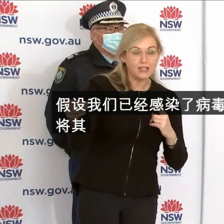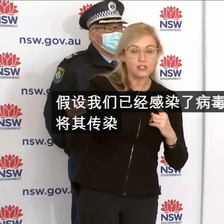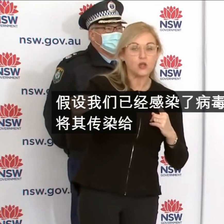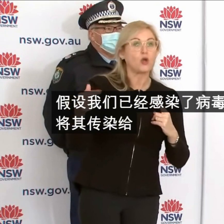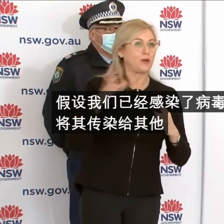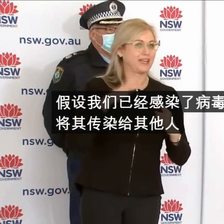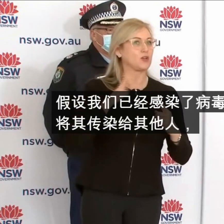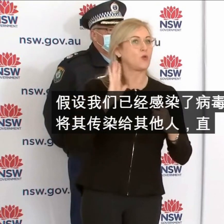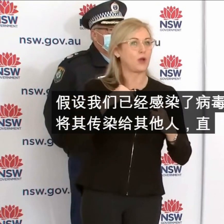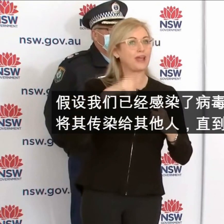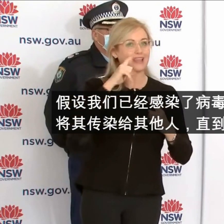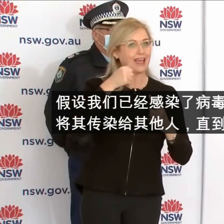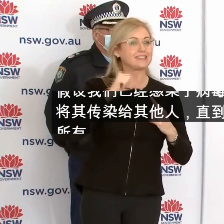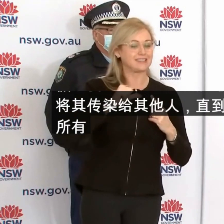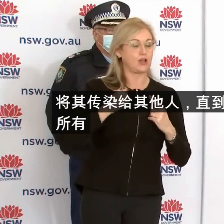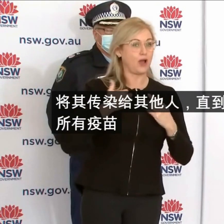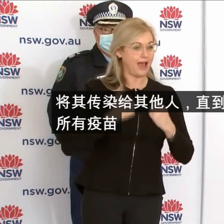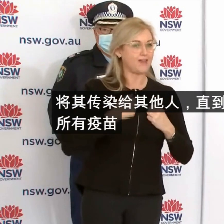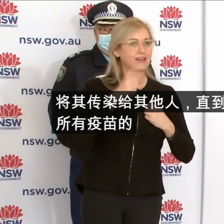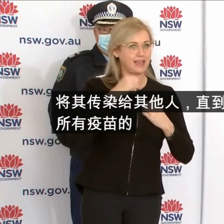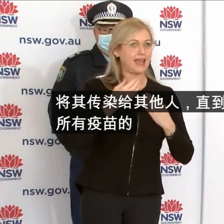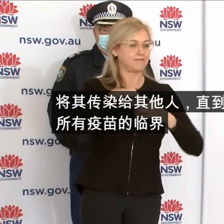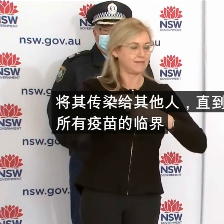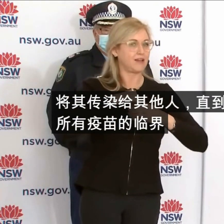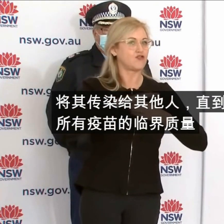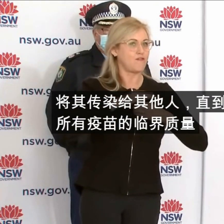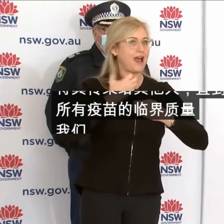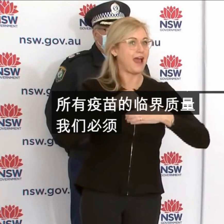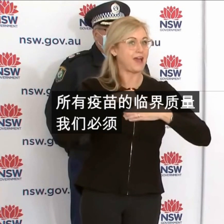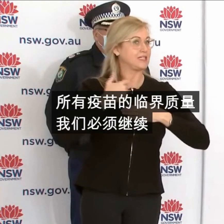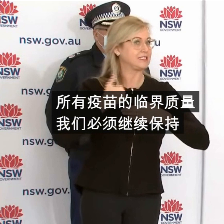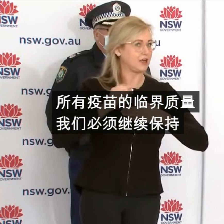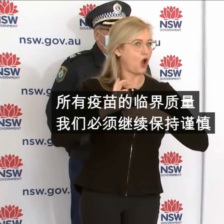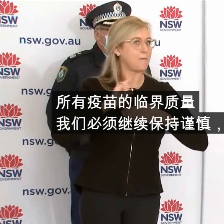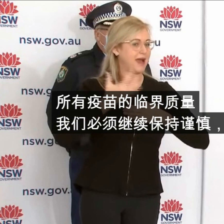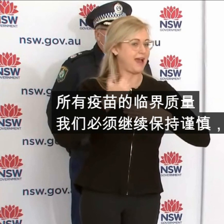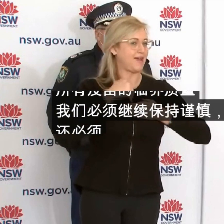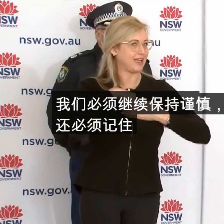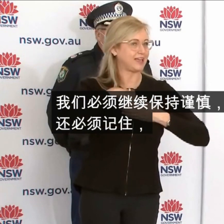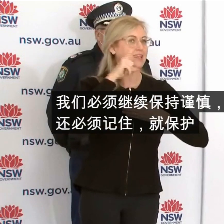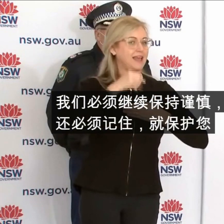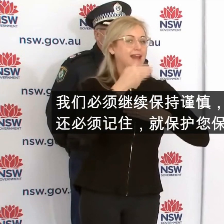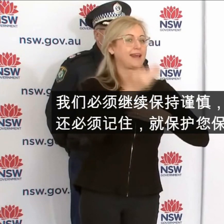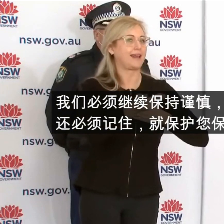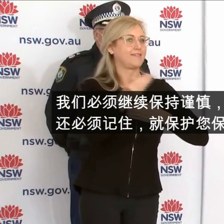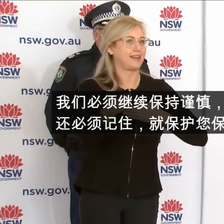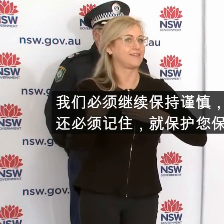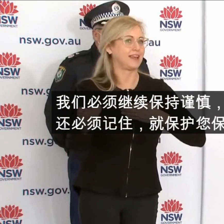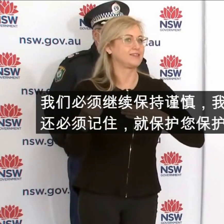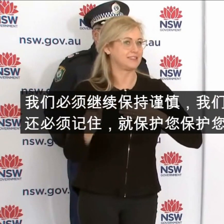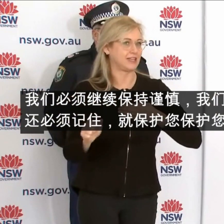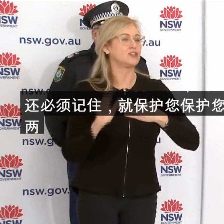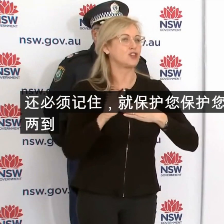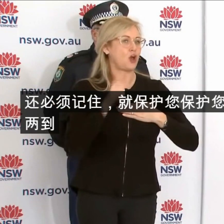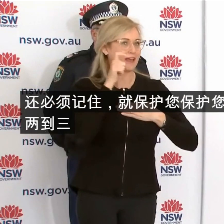or that we can give it to others. So until we get to that critical mass of vaccinations, all of us have to continue to be careful, and we also have to remember that